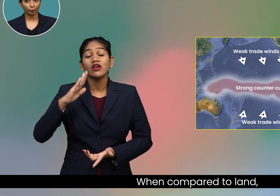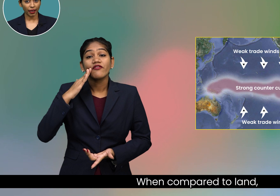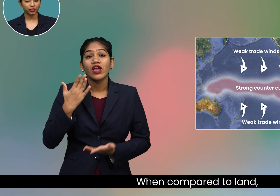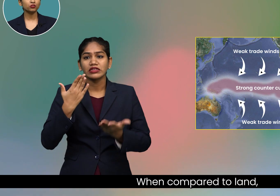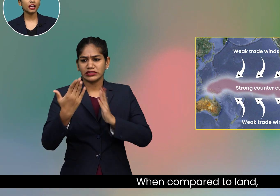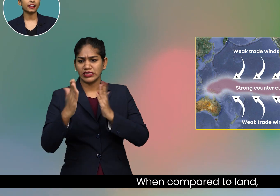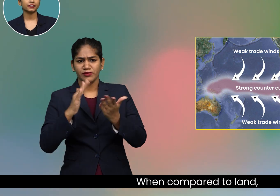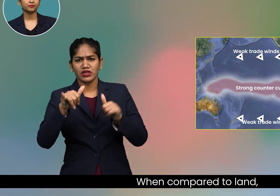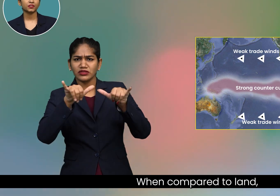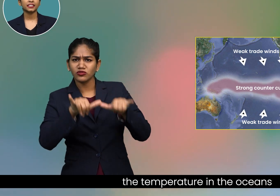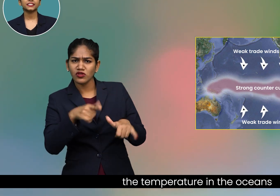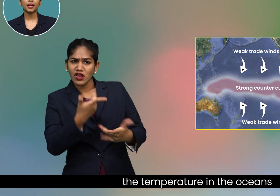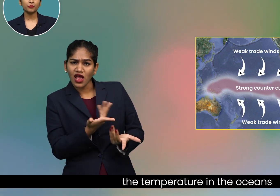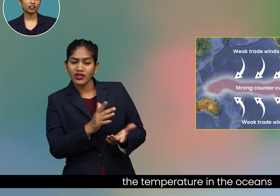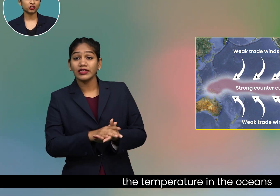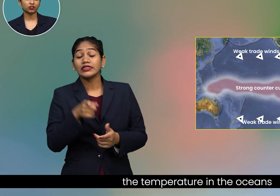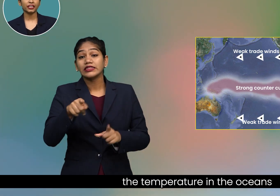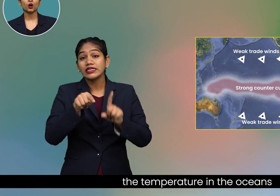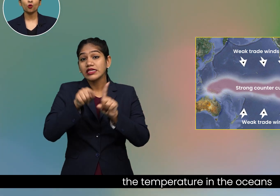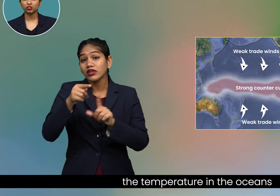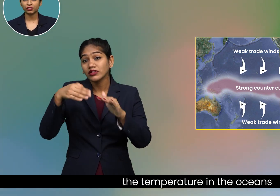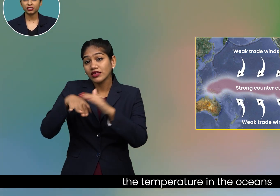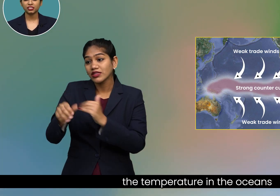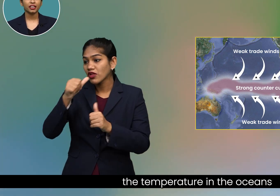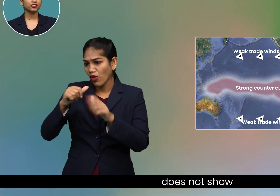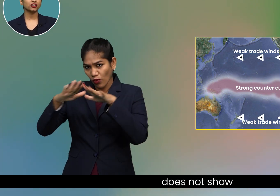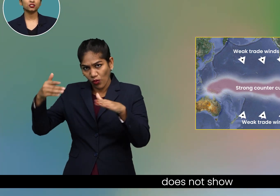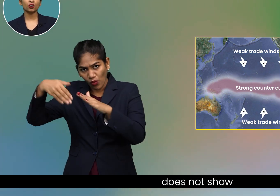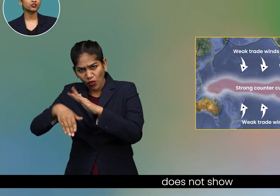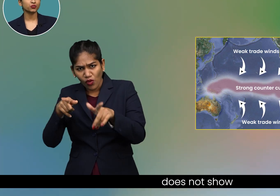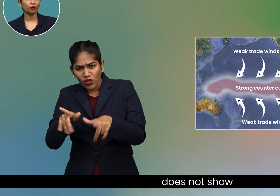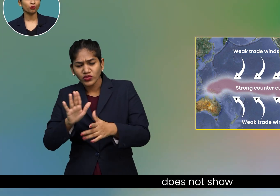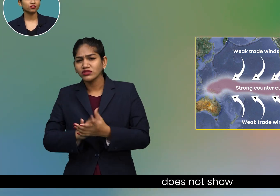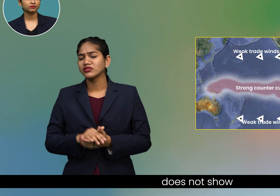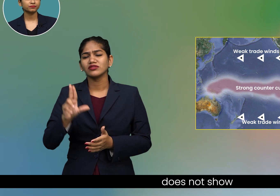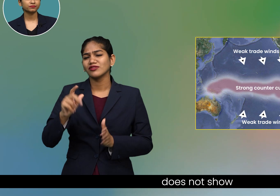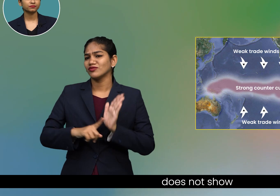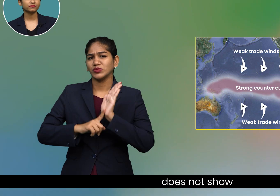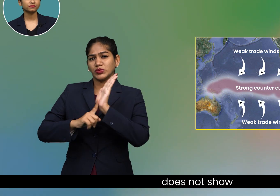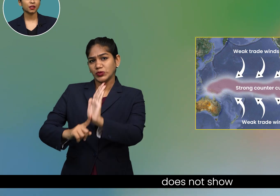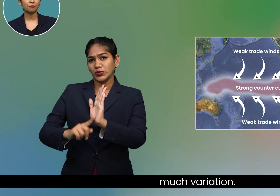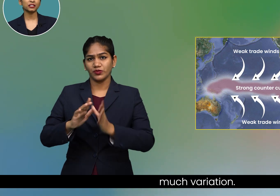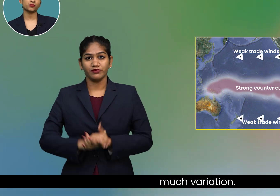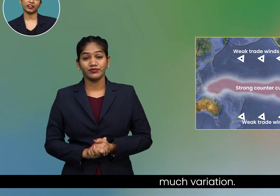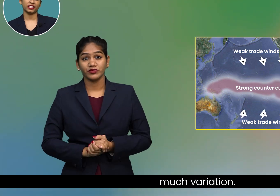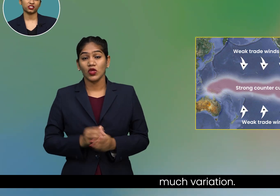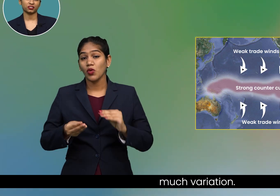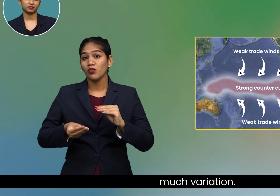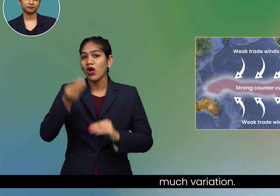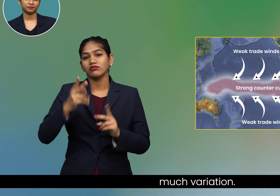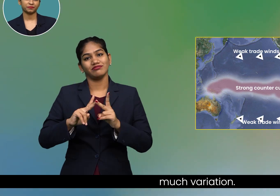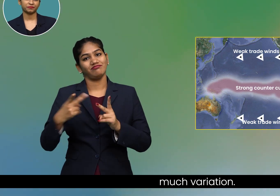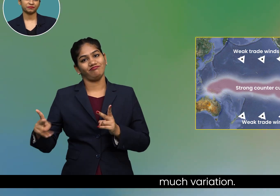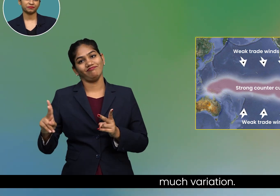When compared to land, the temperature in the oceans does not show much